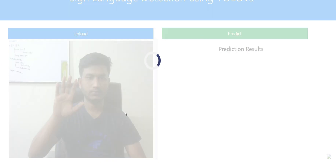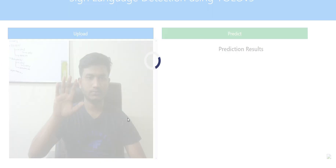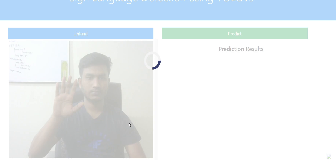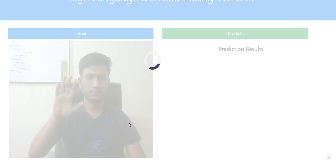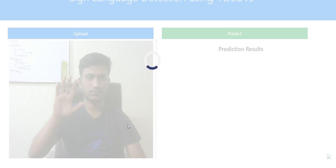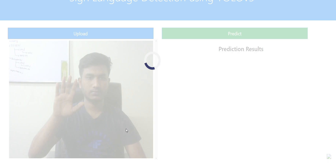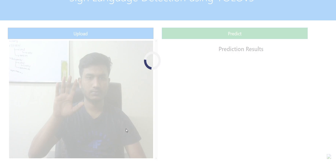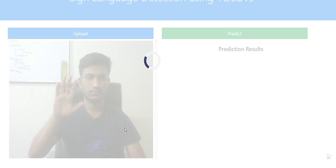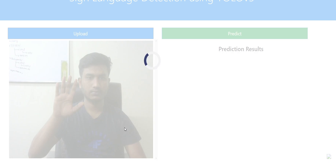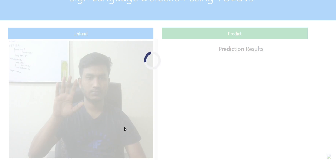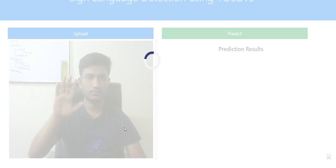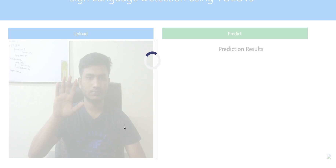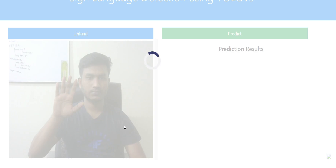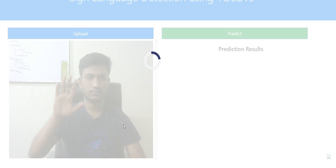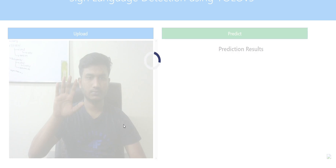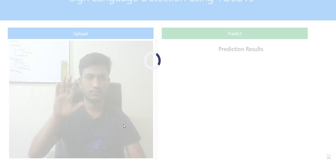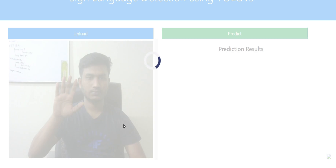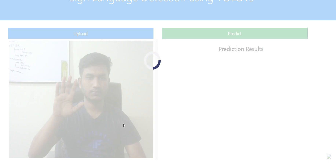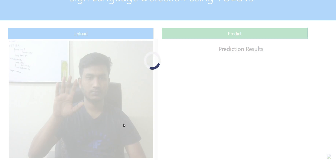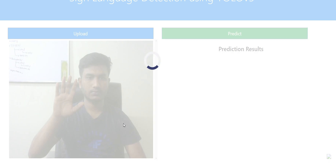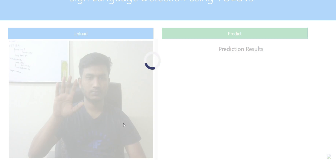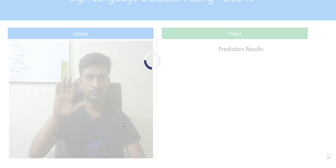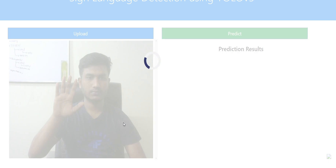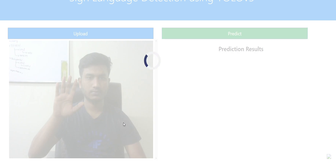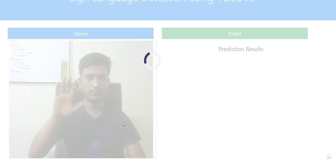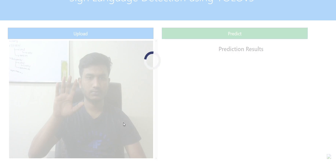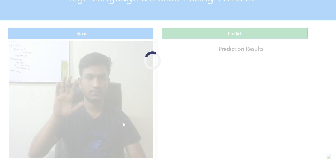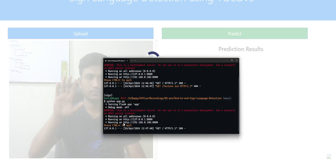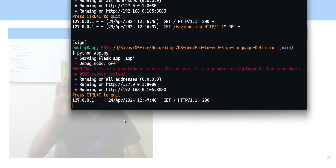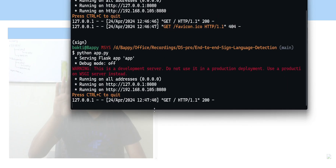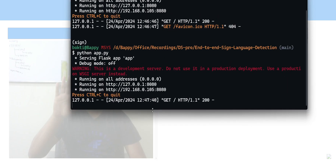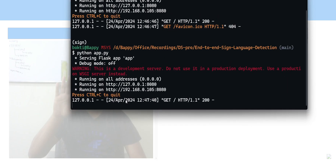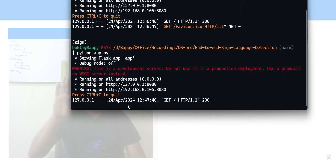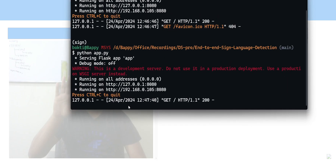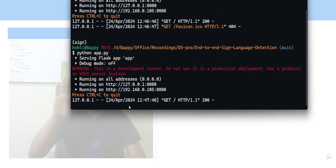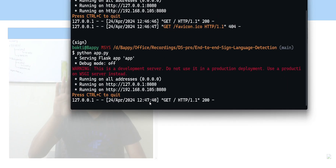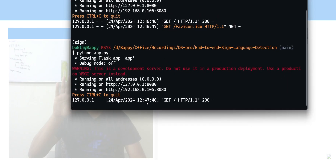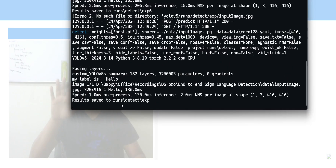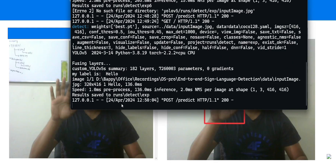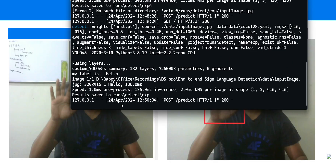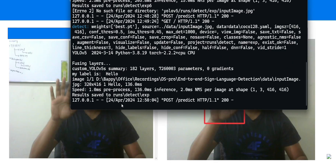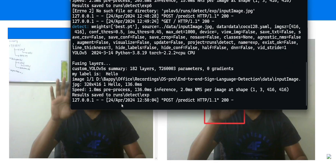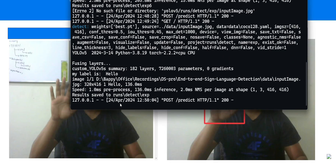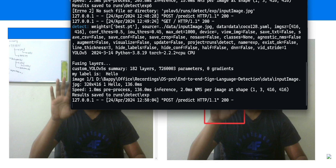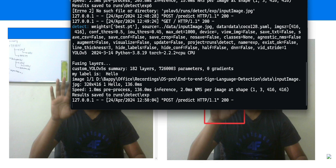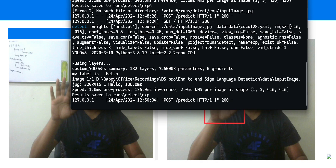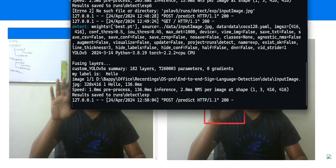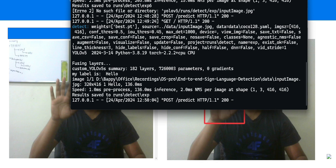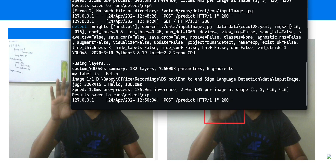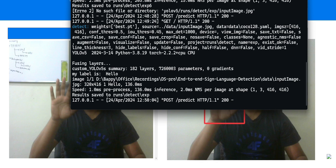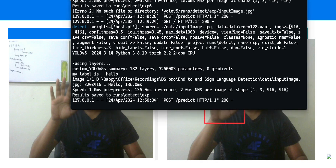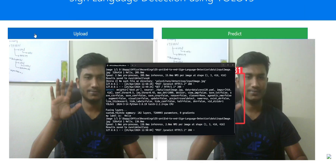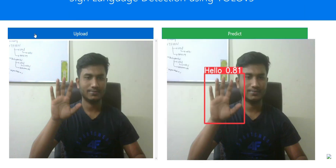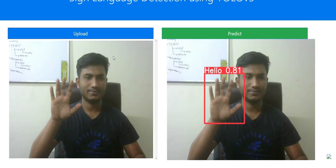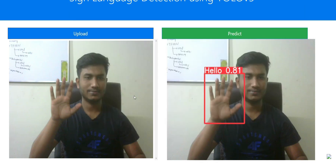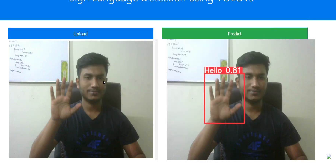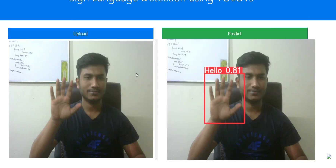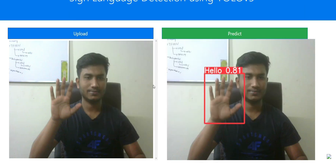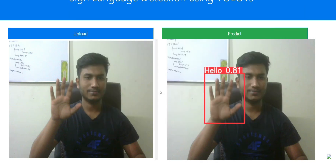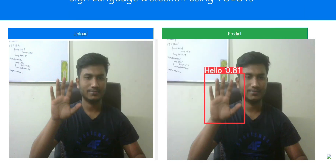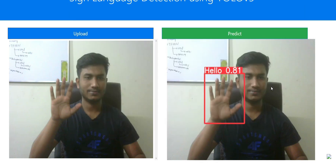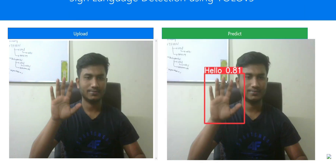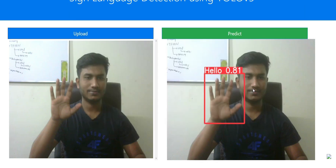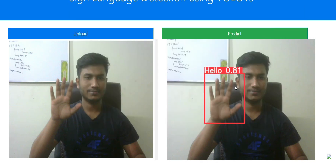Now let's predict. You can also open the terminal and you can see the log. So see guys, detection